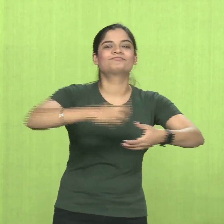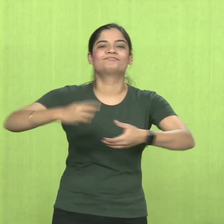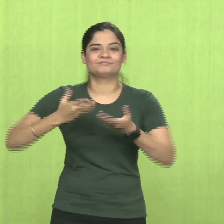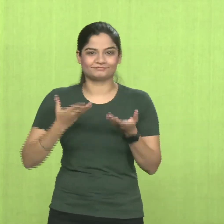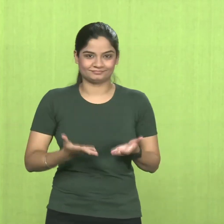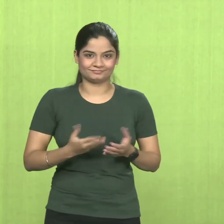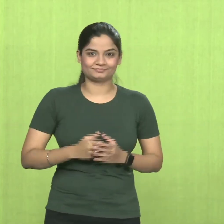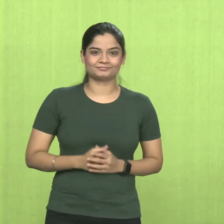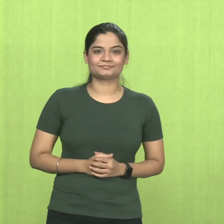it.